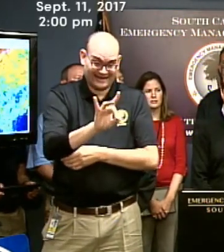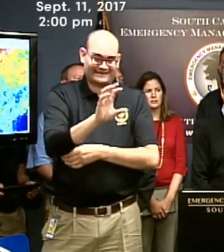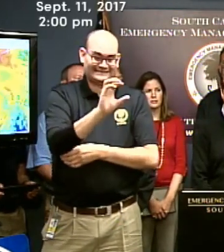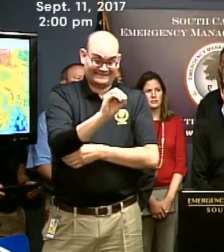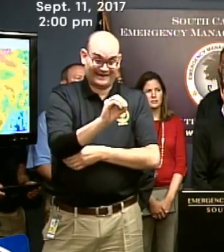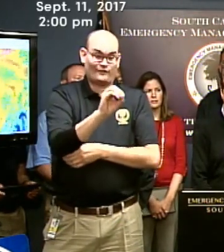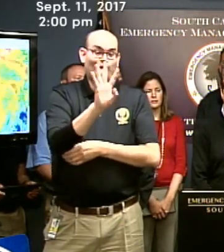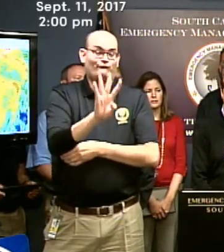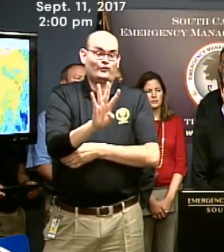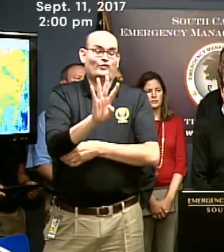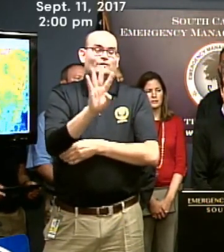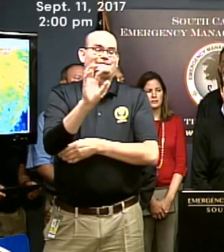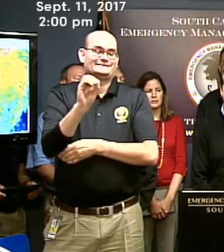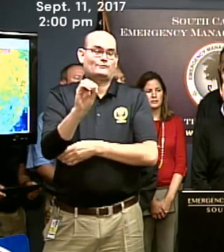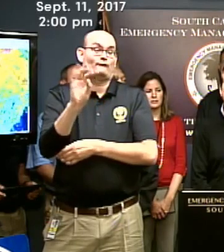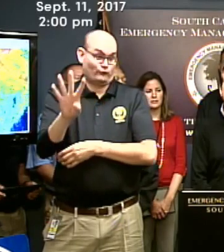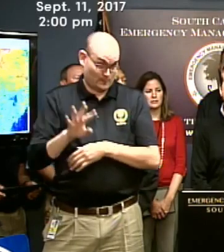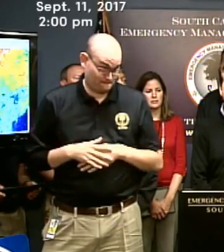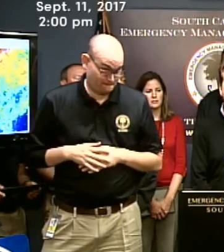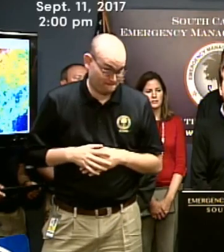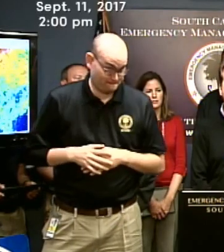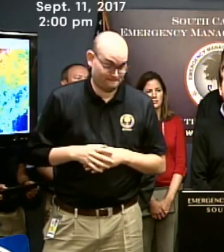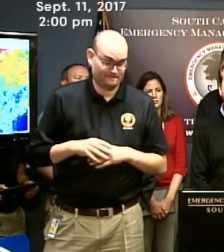1-800-868-0404. Again,